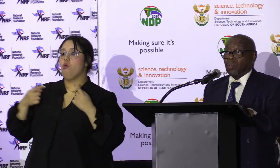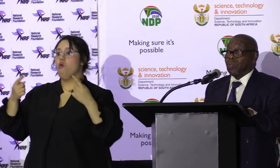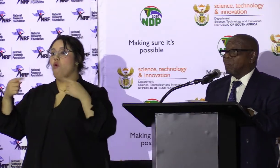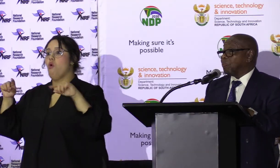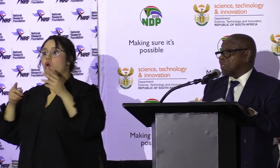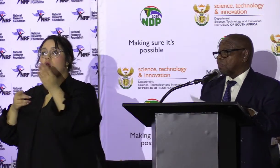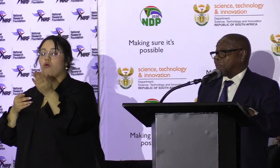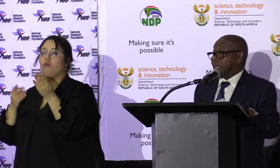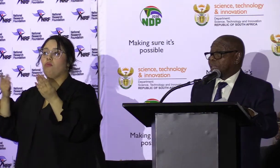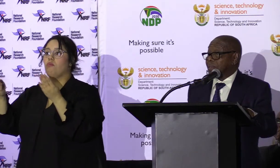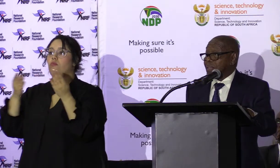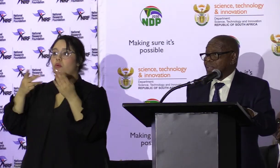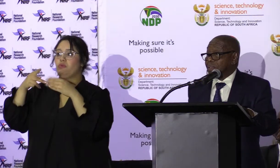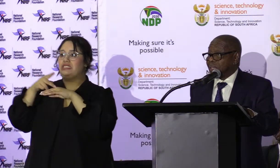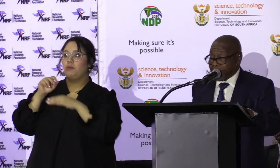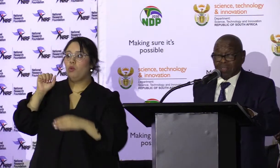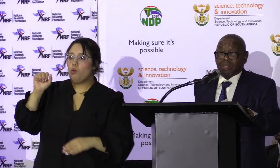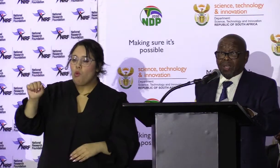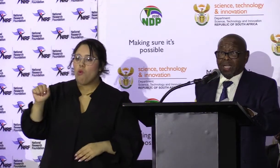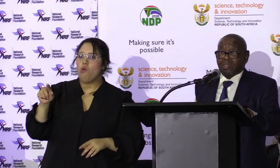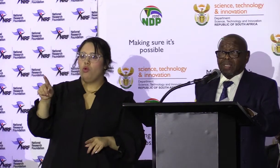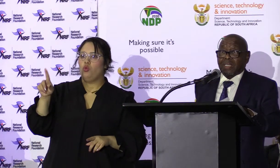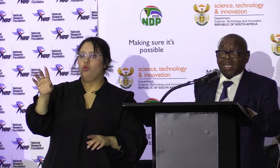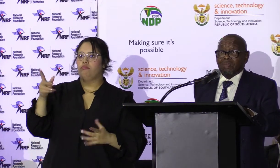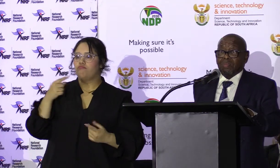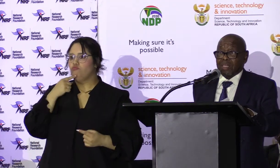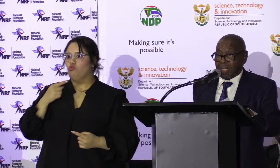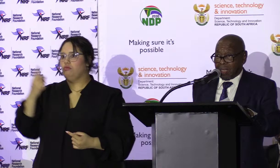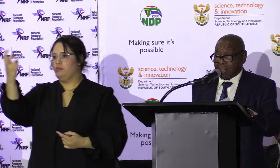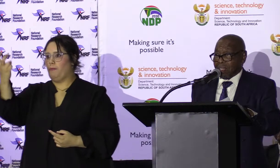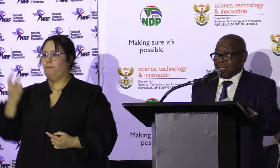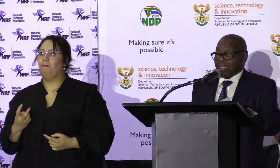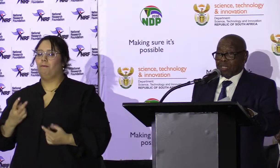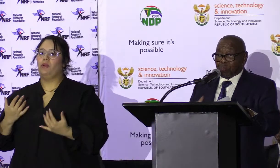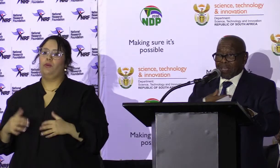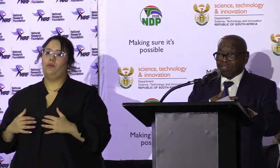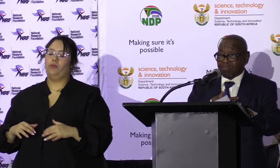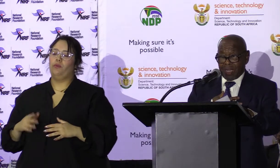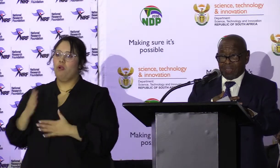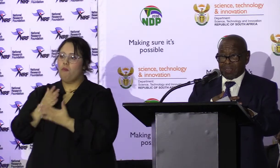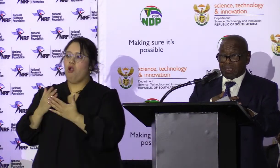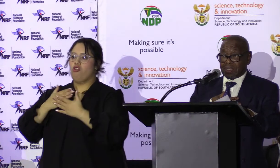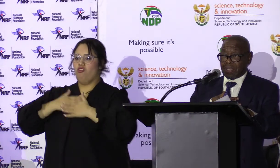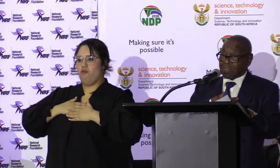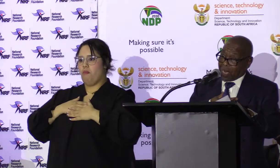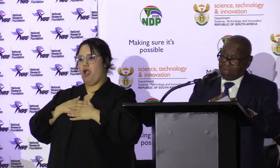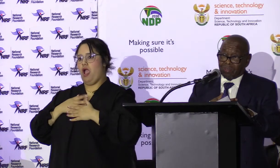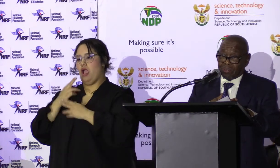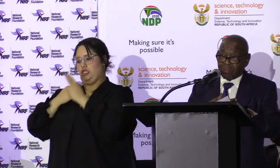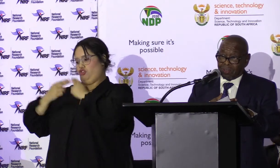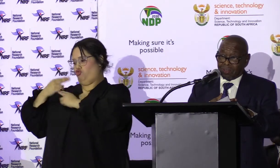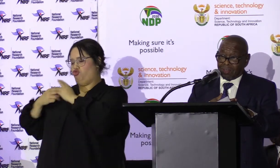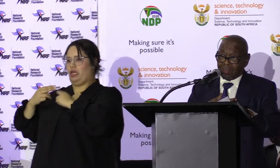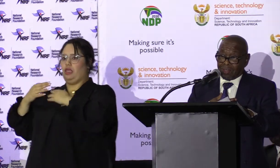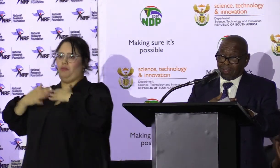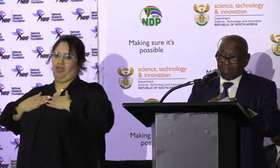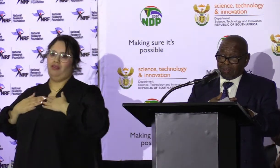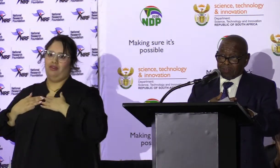you, no principal, that you actually came here. It's part of my history, Geshantu.